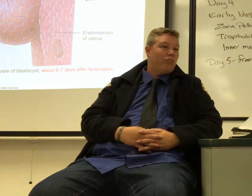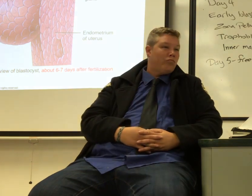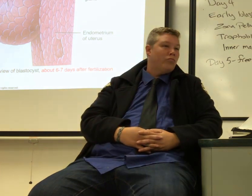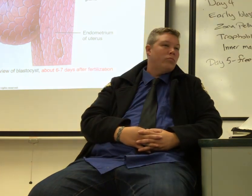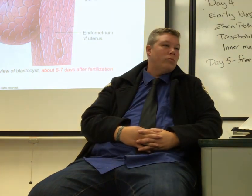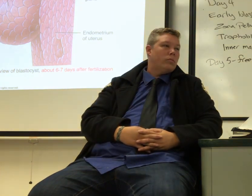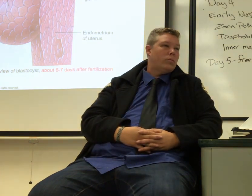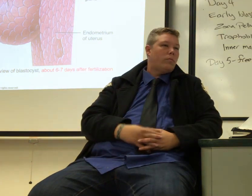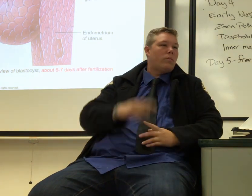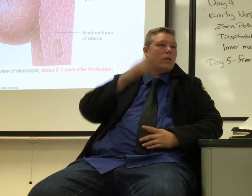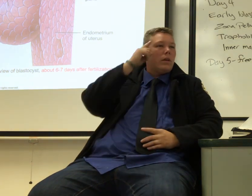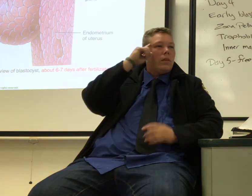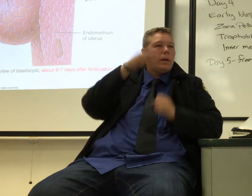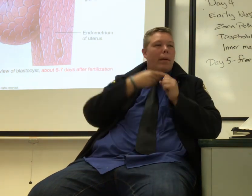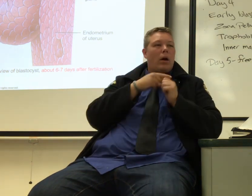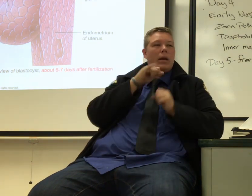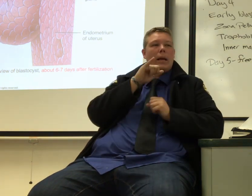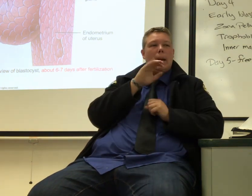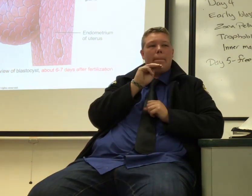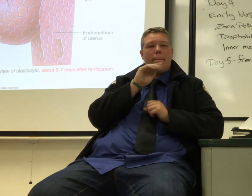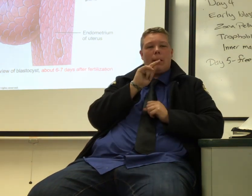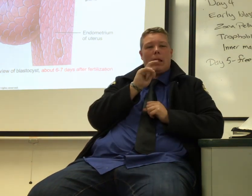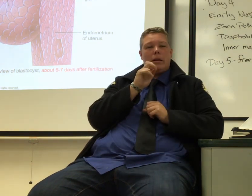So think of implantation.